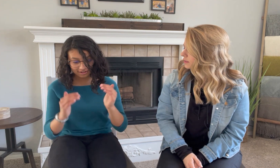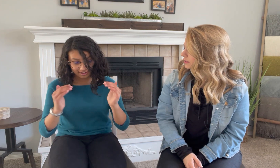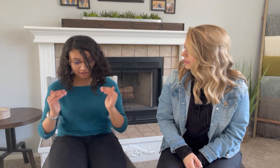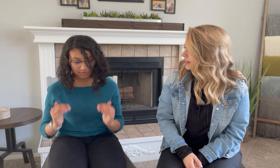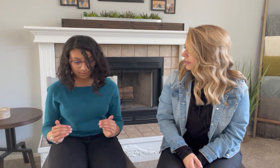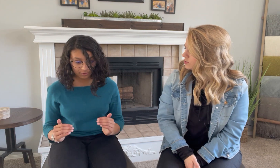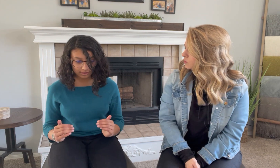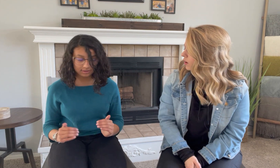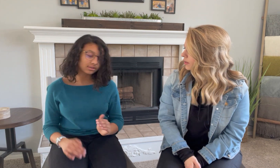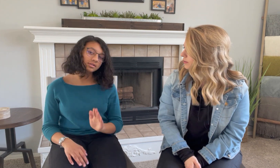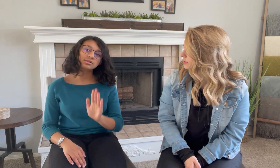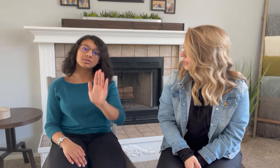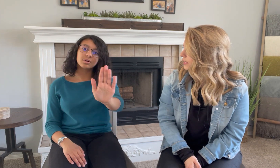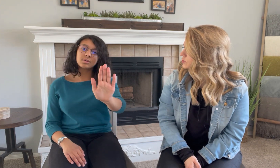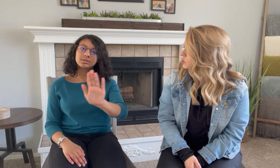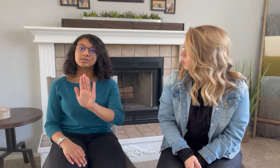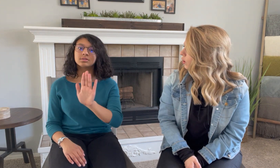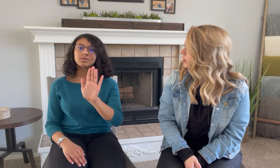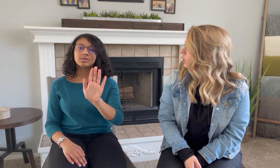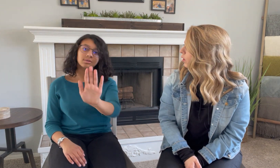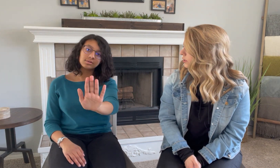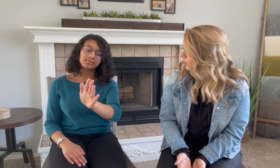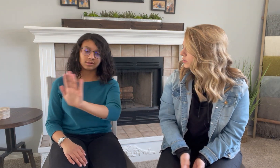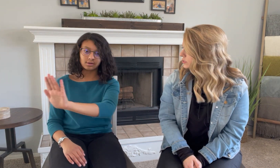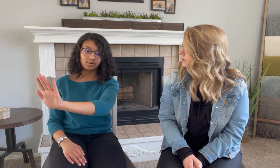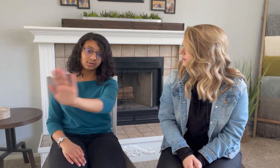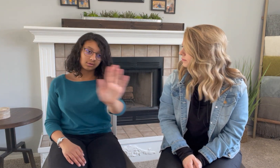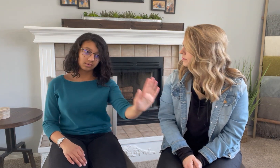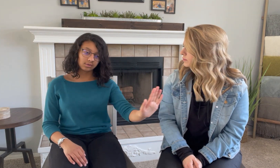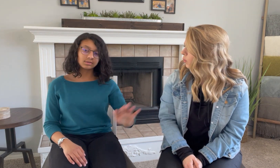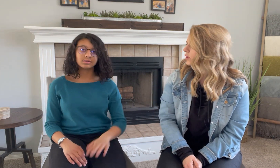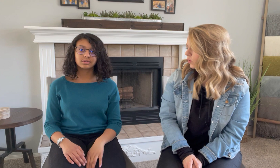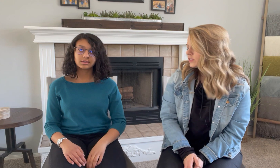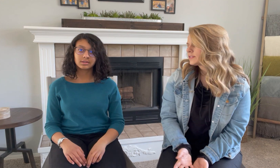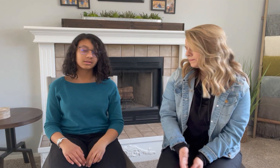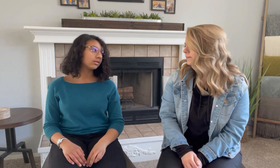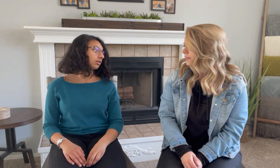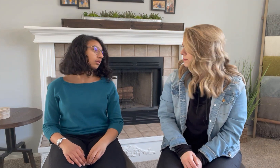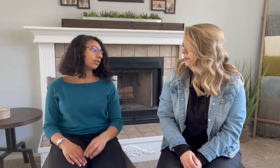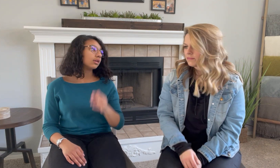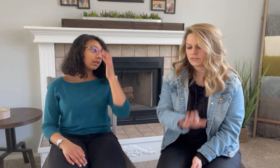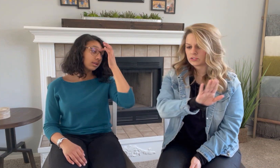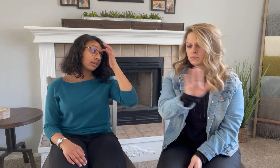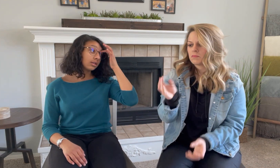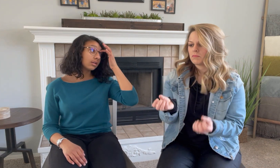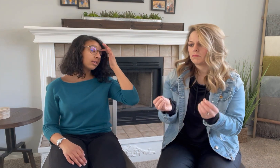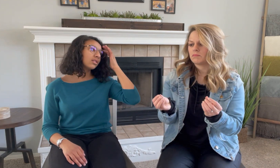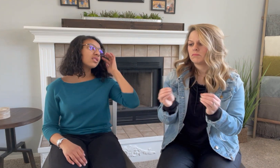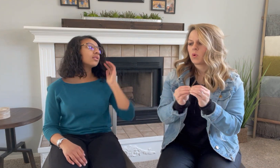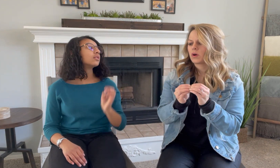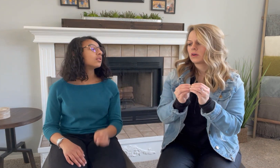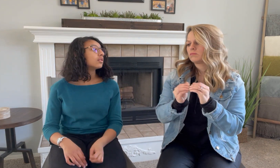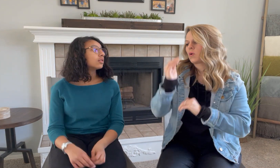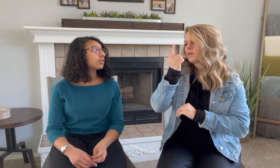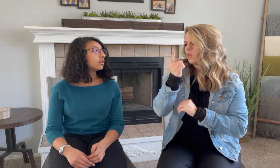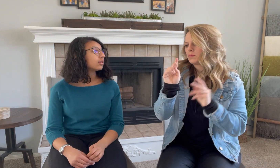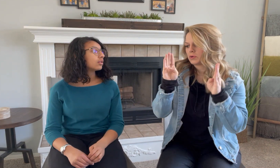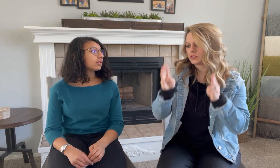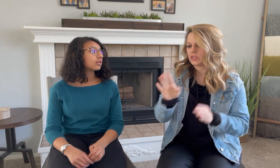The next one is your or yours. Or yours. Yep, if there's more than one person, it would